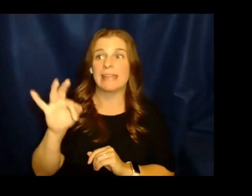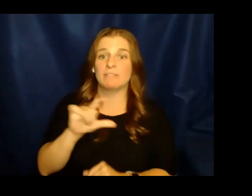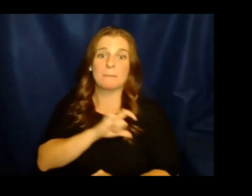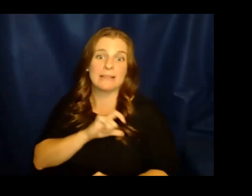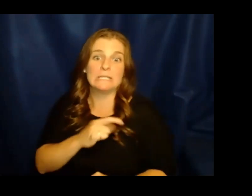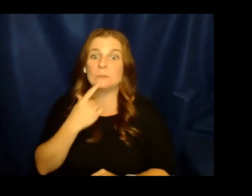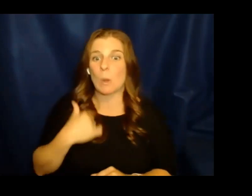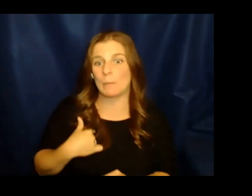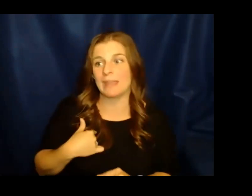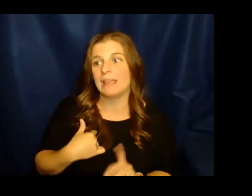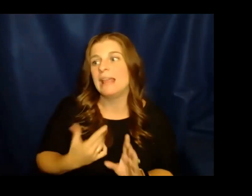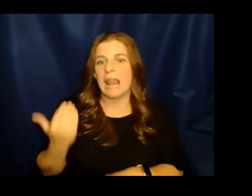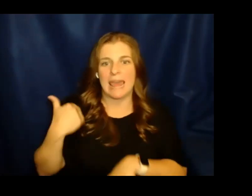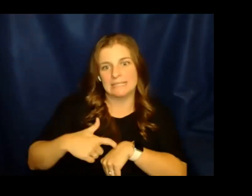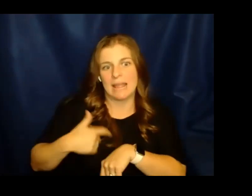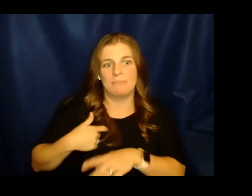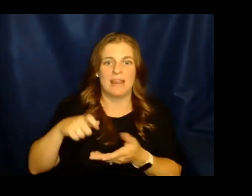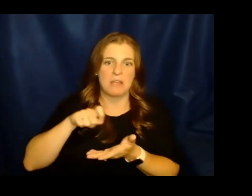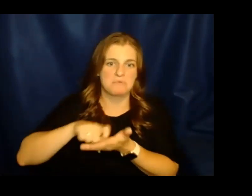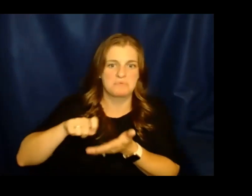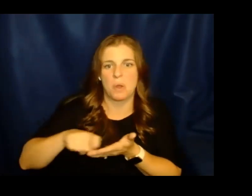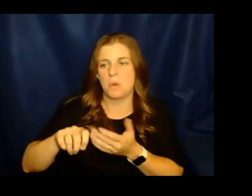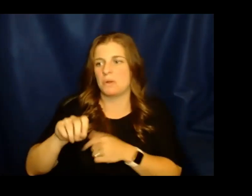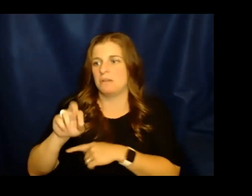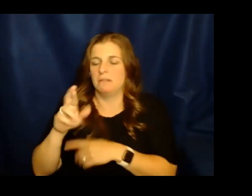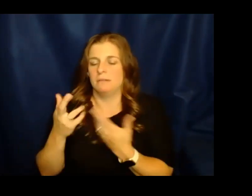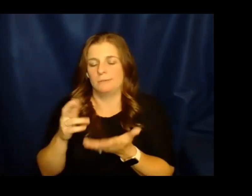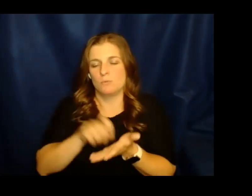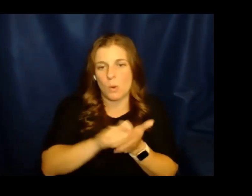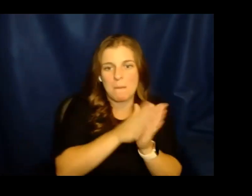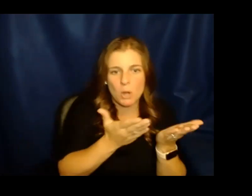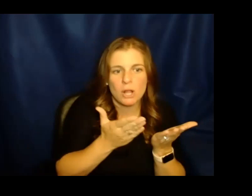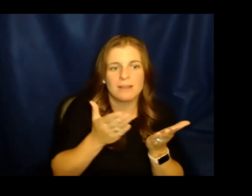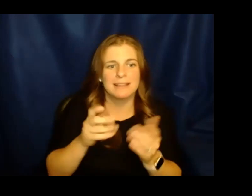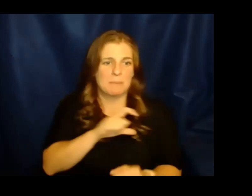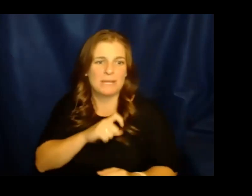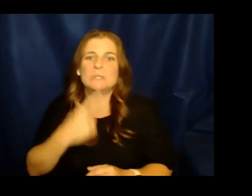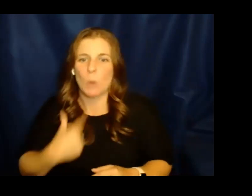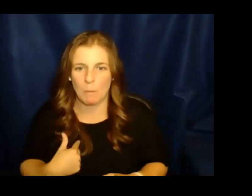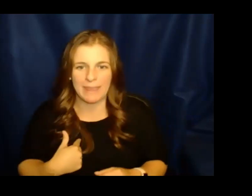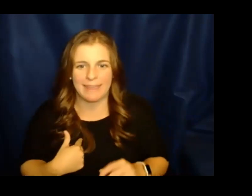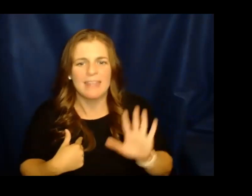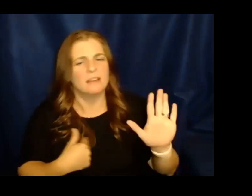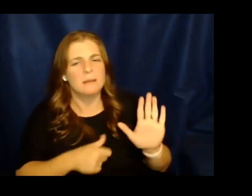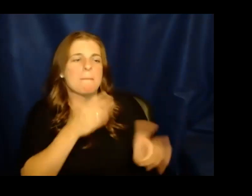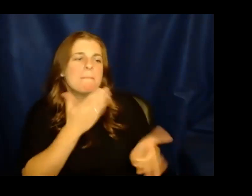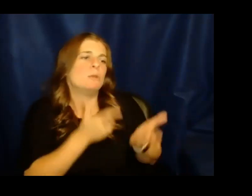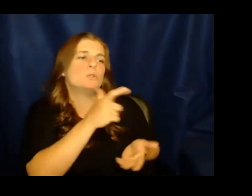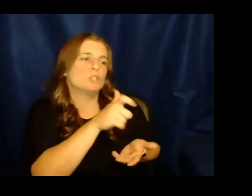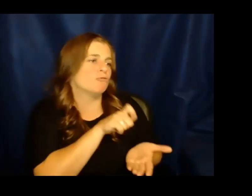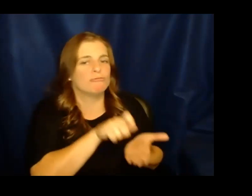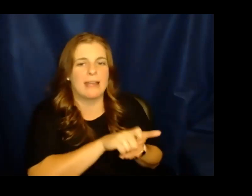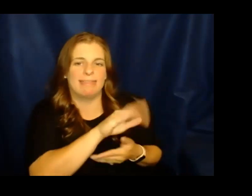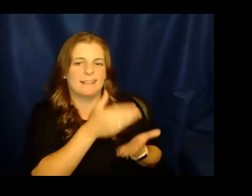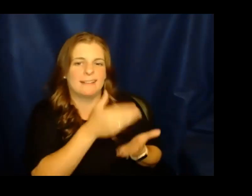called in a rape threat and a death threat, that maybe you shouldn't be so provocative or say controversial things. I am here to speak. I am here to call him and